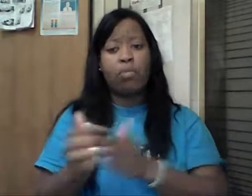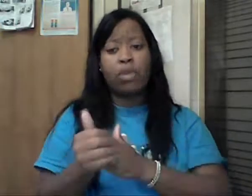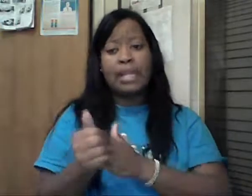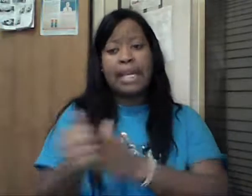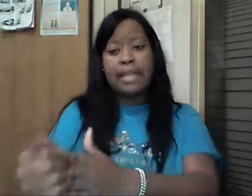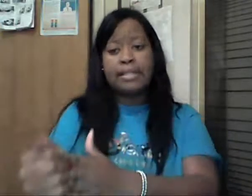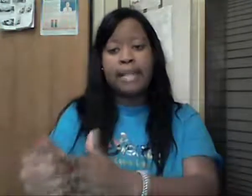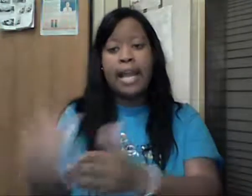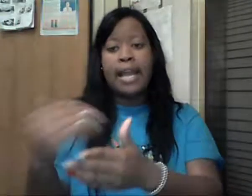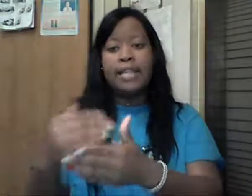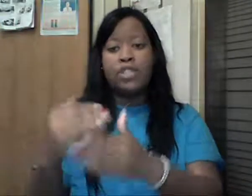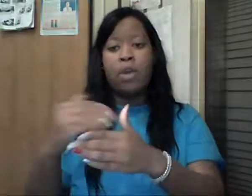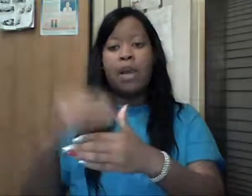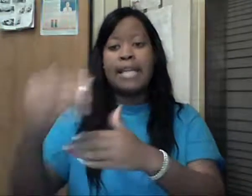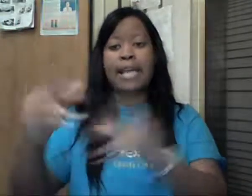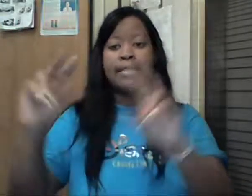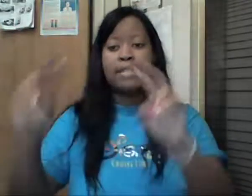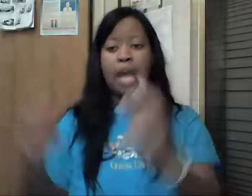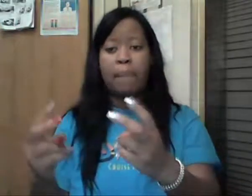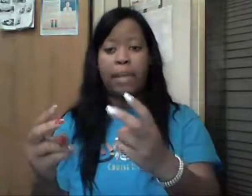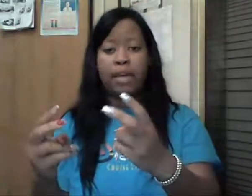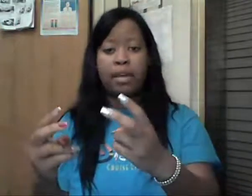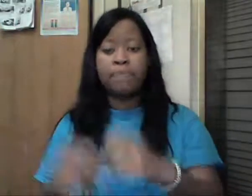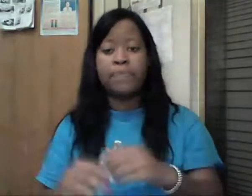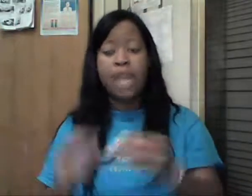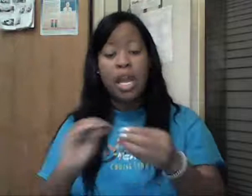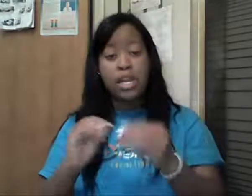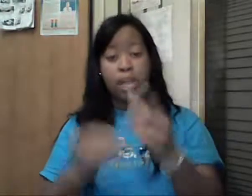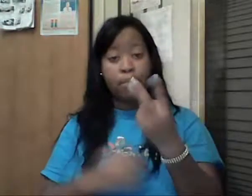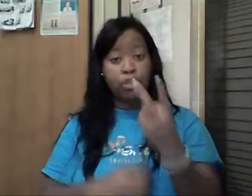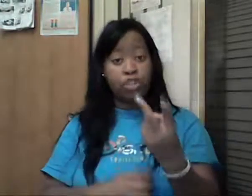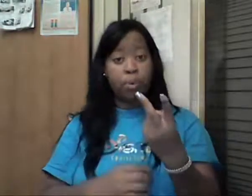will lead us into our next topic. Number 2,